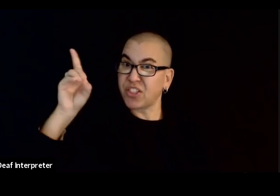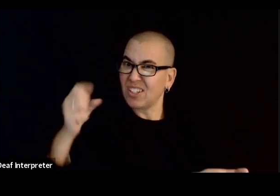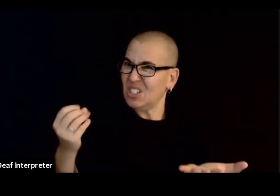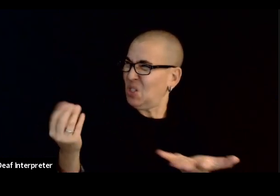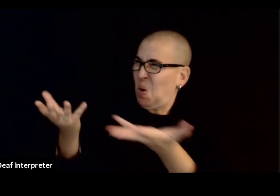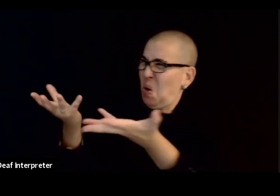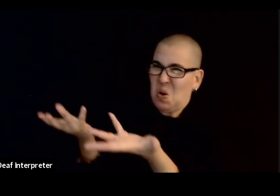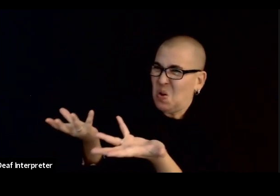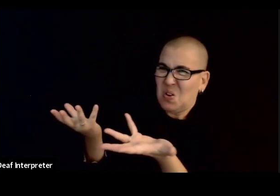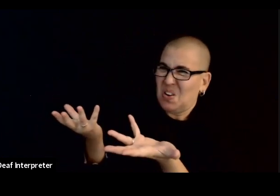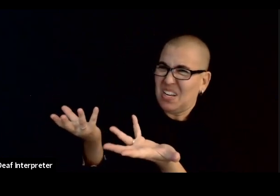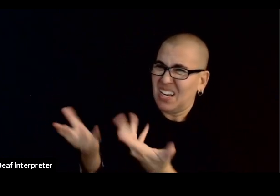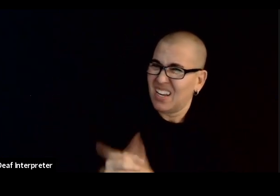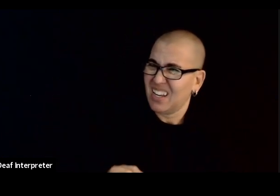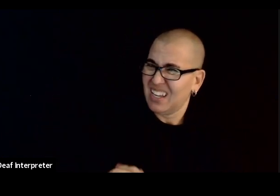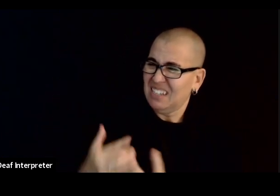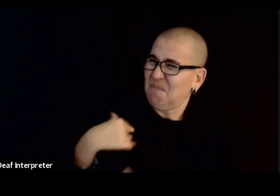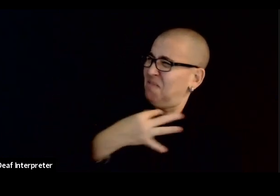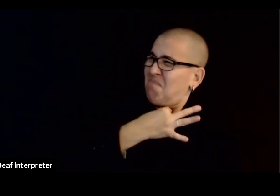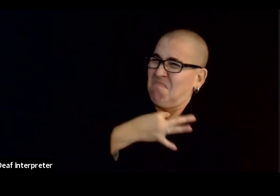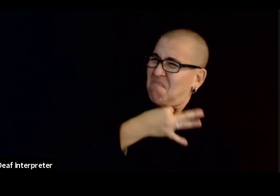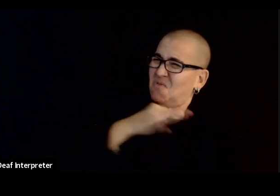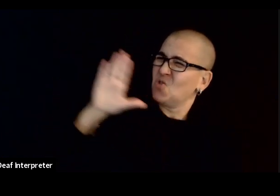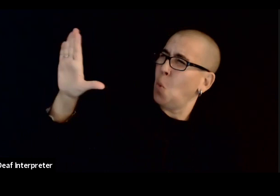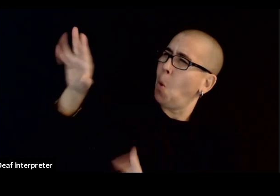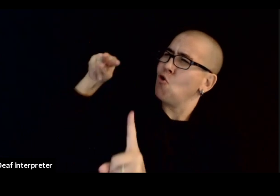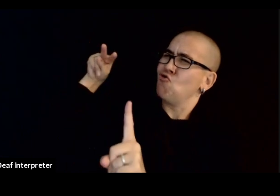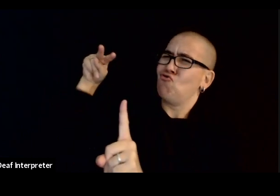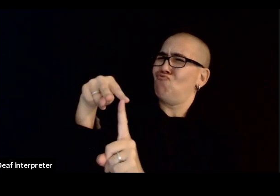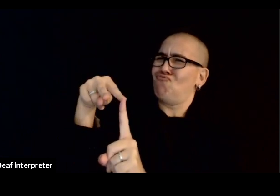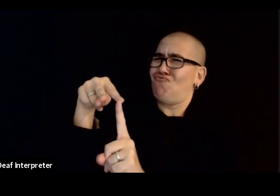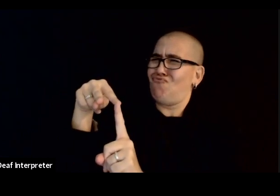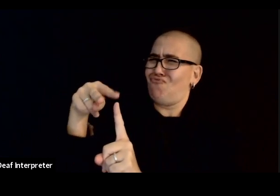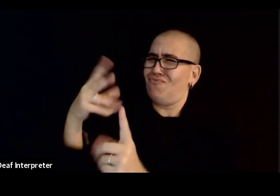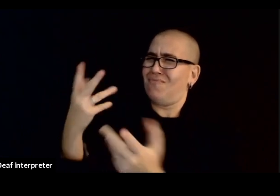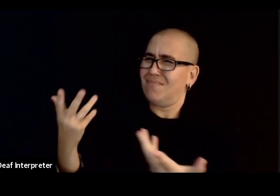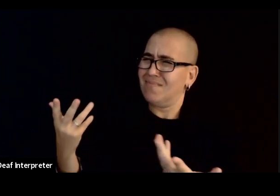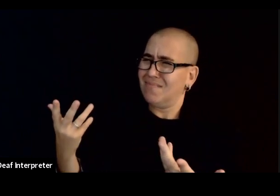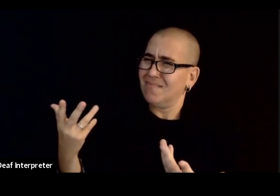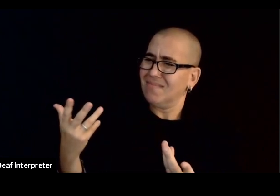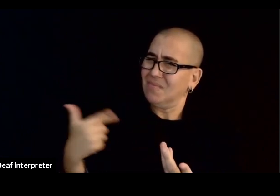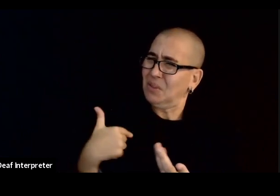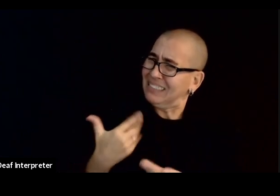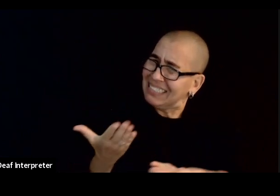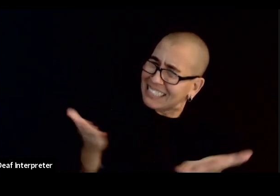from your perspective, we still have guidelines on capping gatherings at